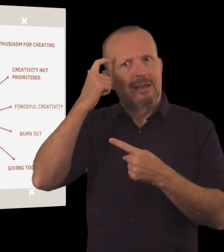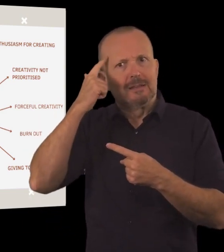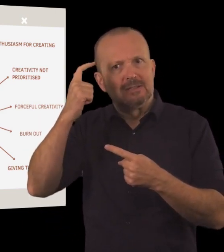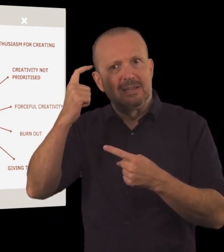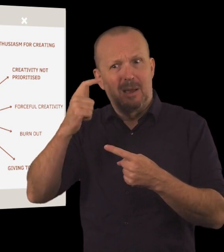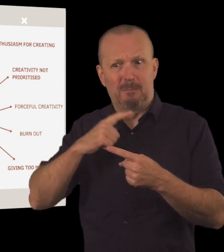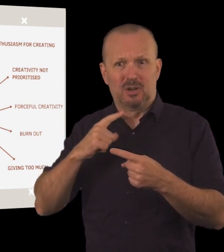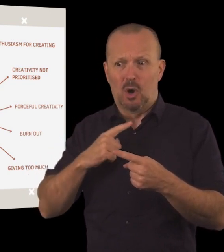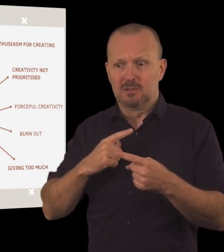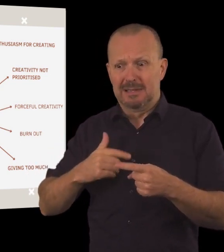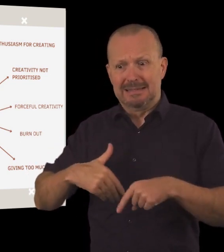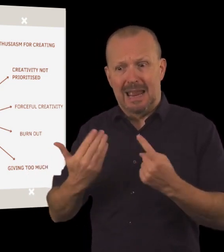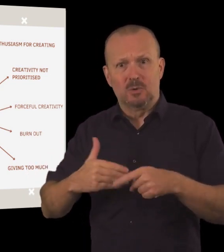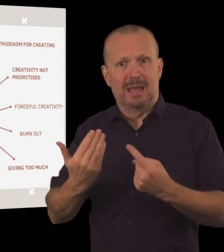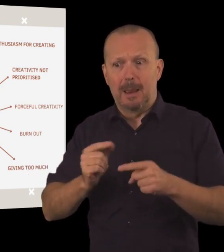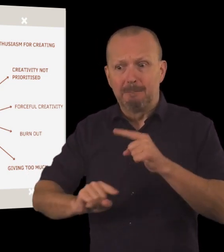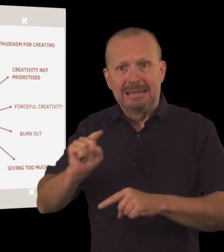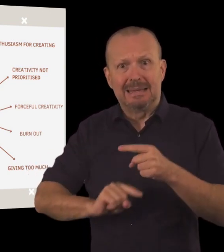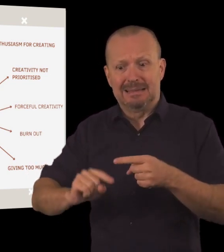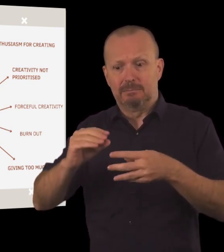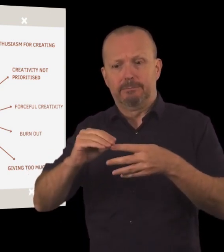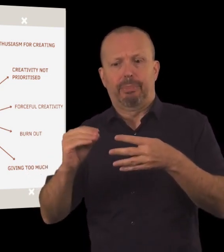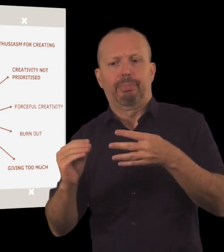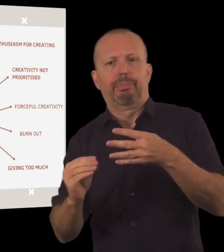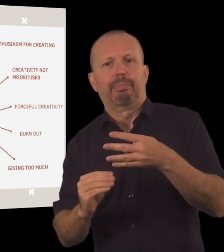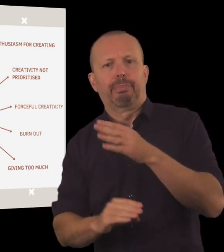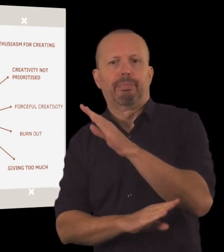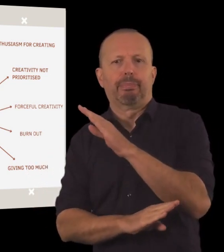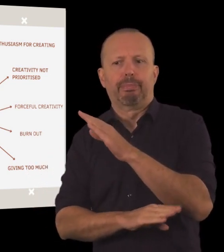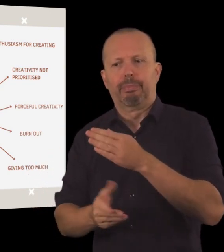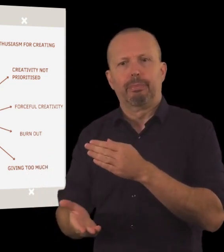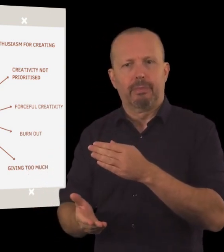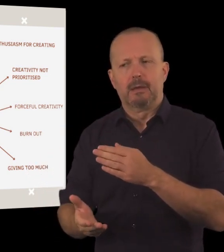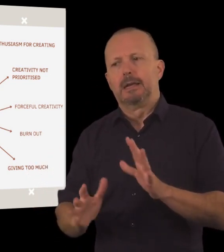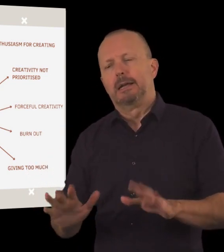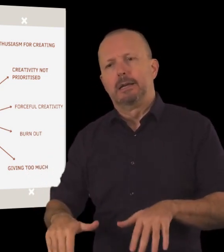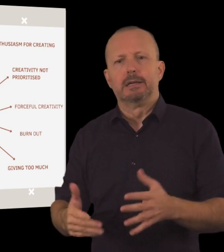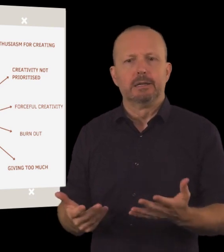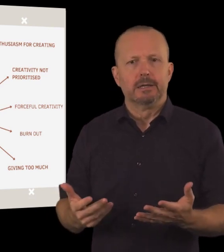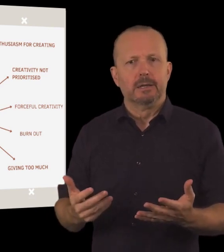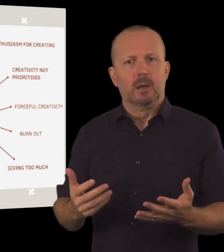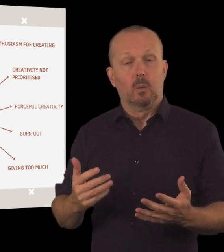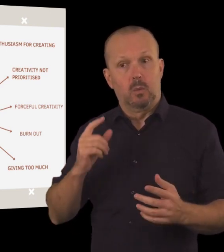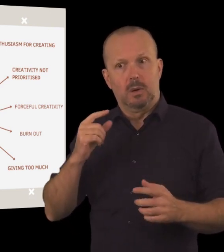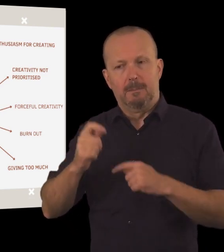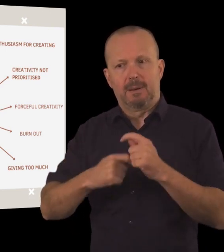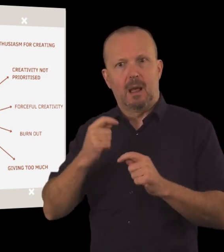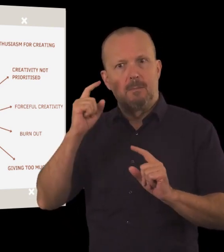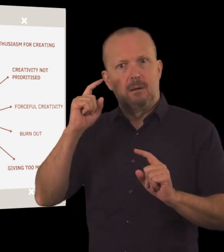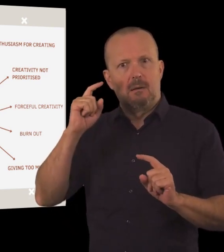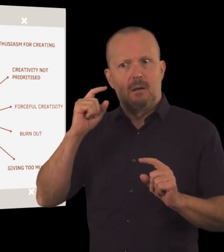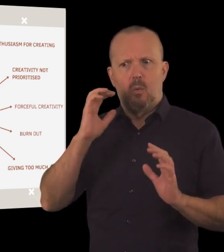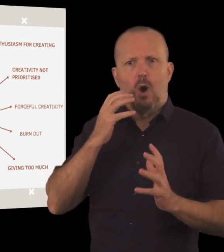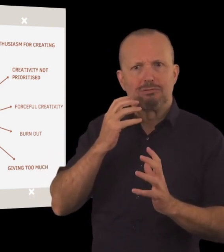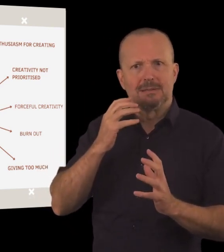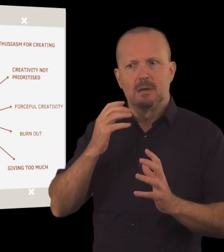other things we need to discuss during our day-to-day meetings. We become fearful of using our